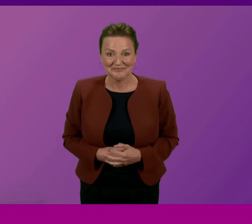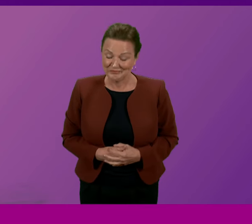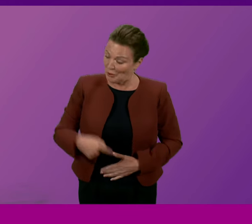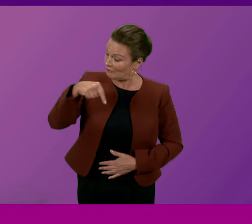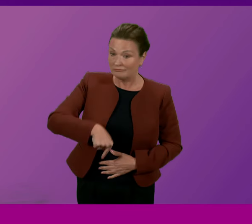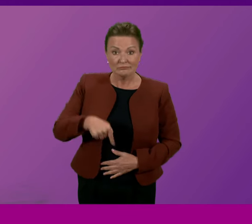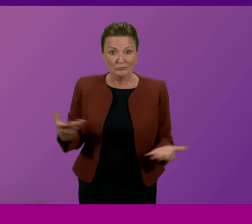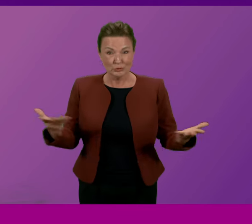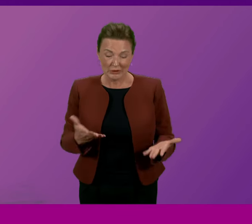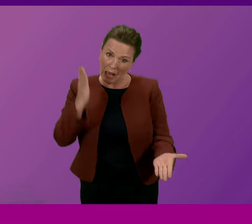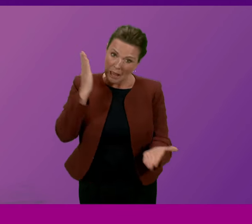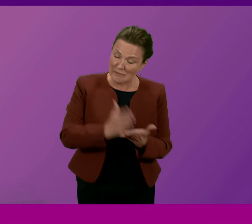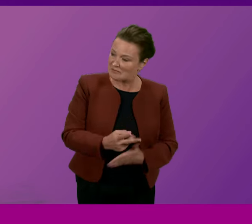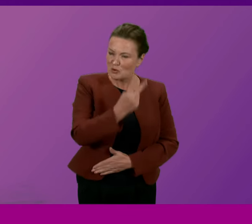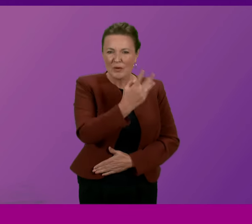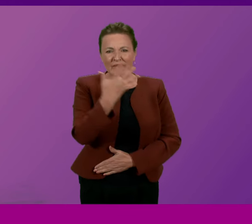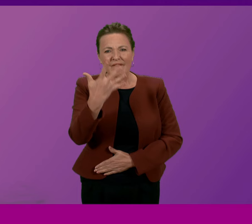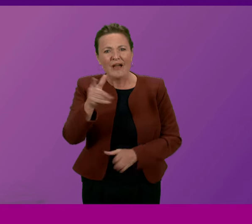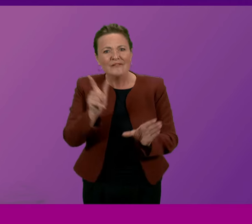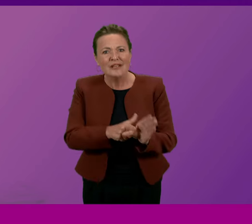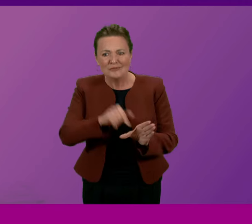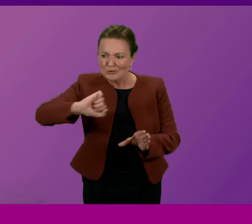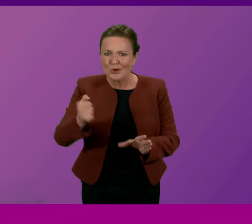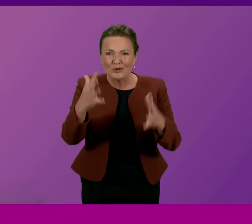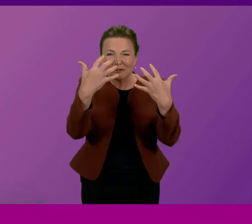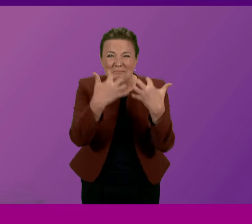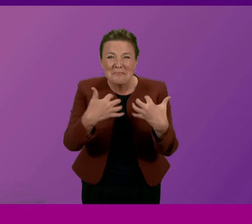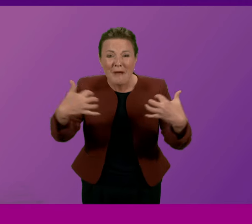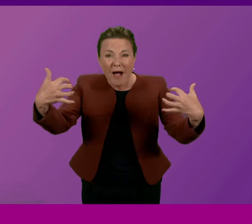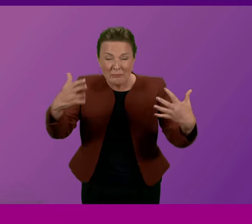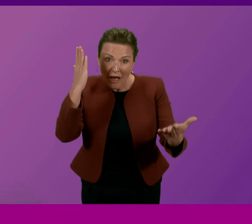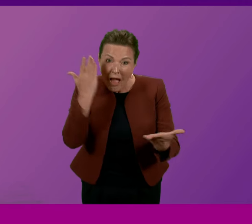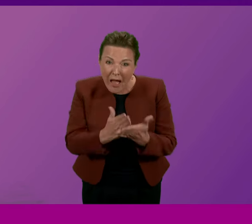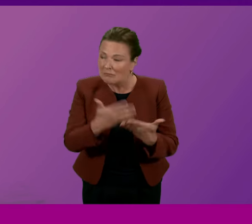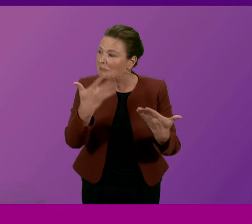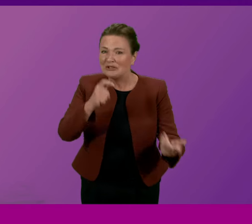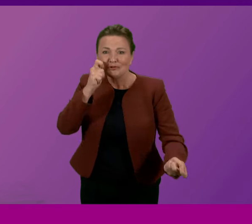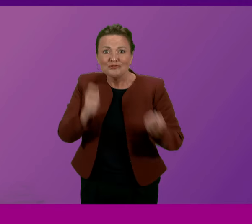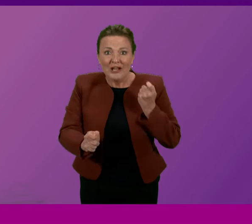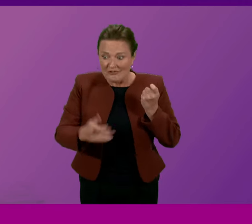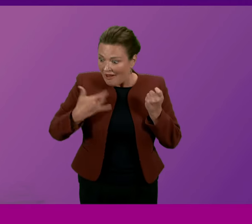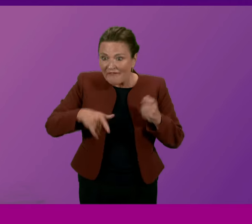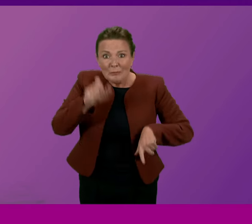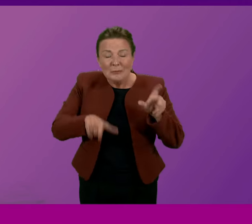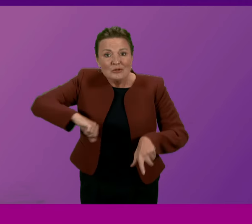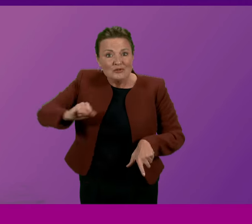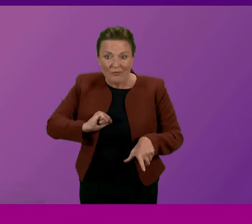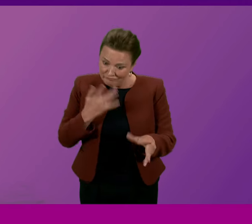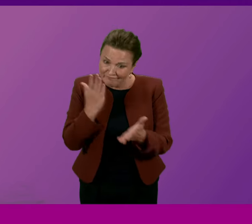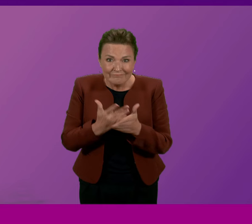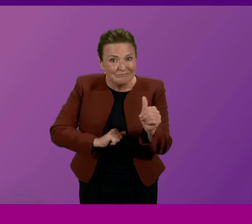mark 25 years in which the Scottish Parliament has changed lives for the better. On our first sitting day in